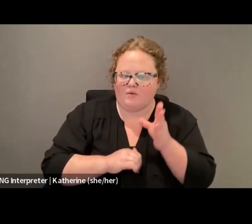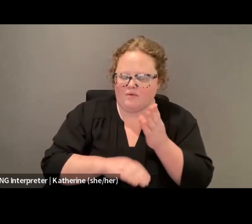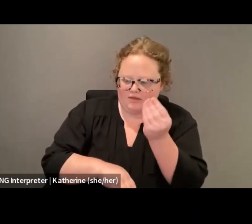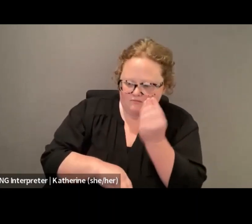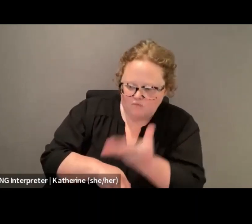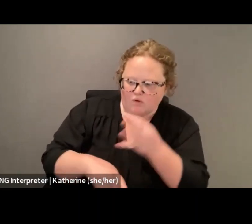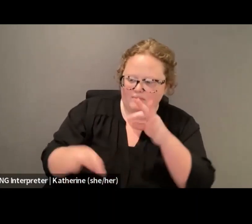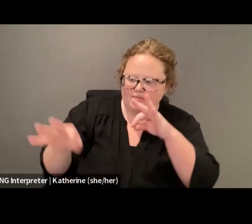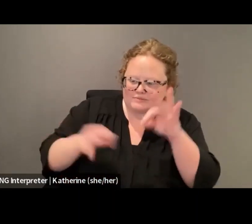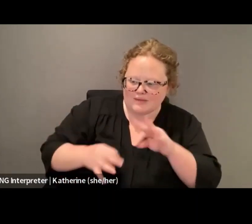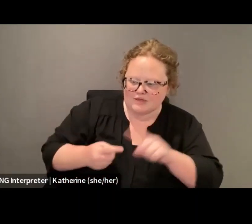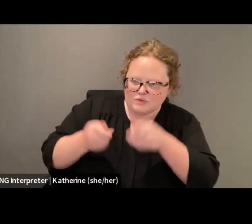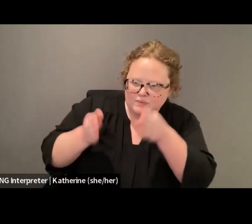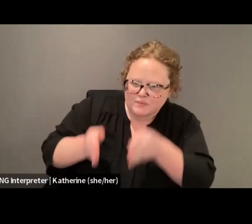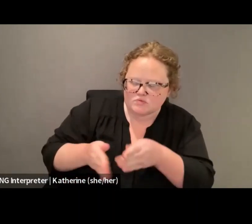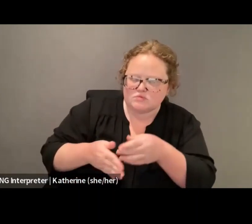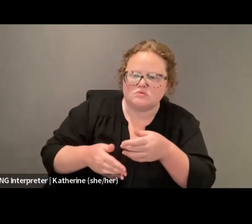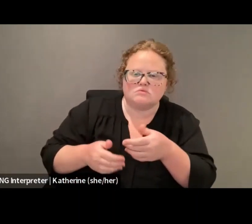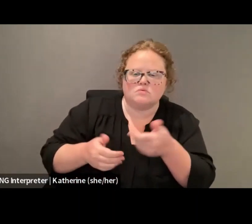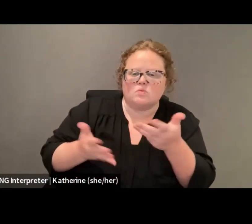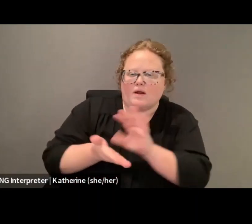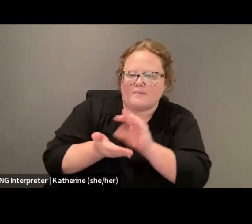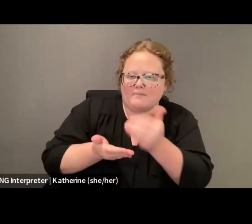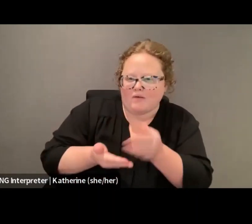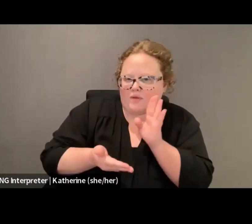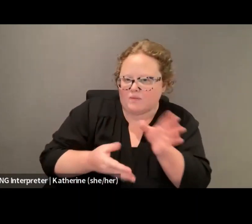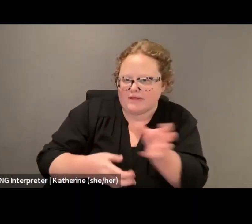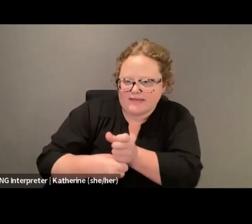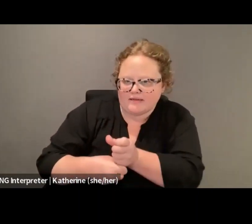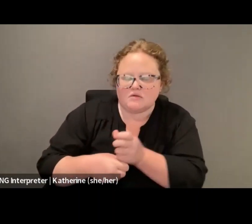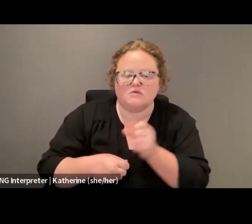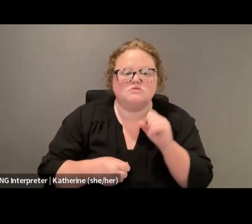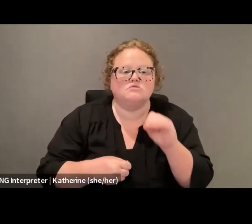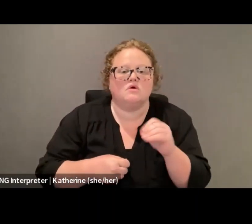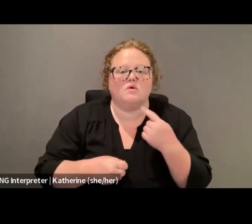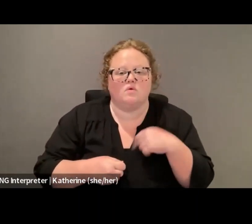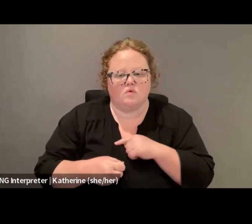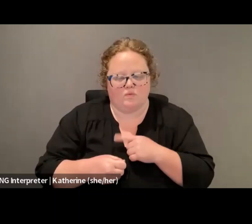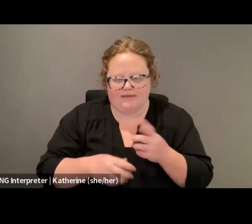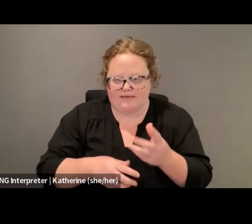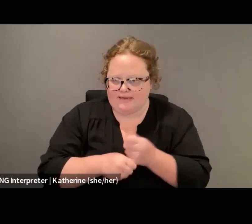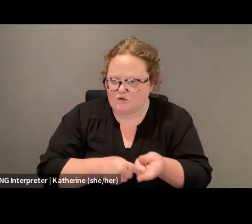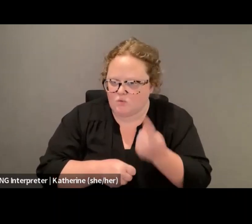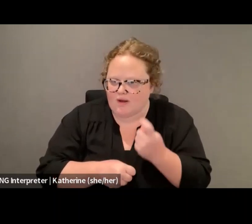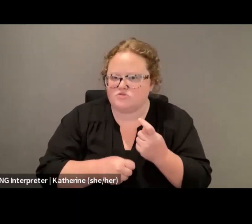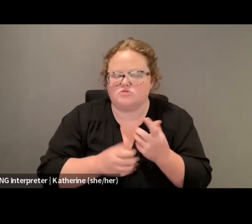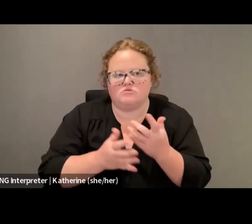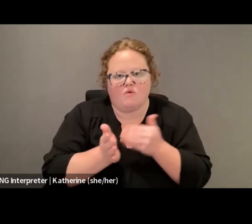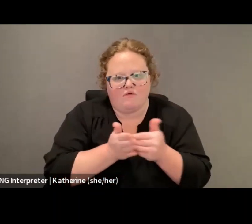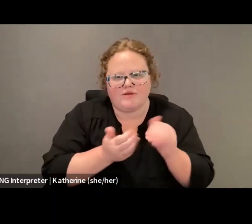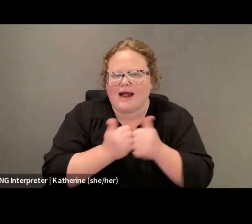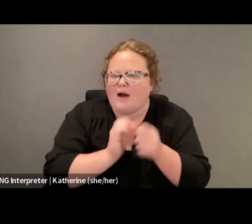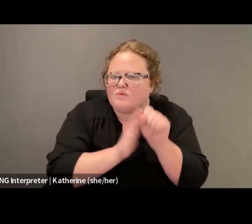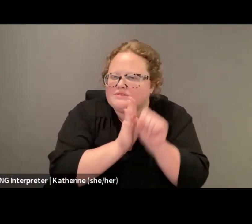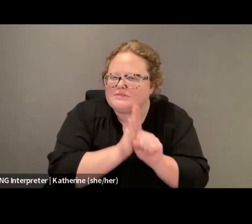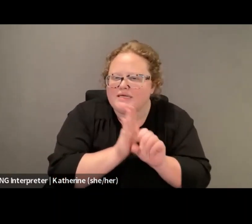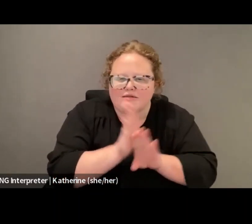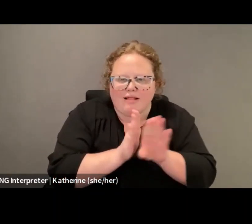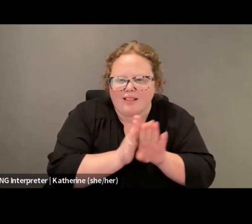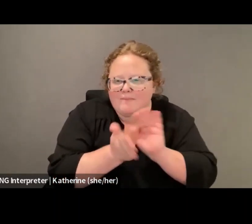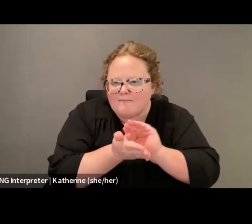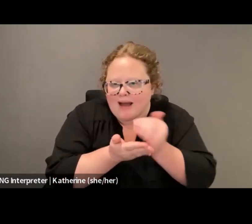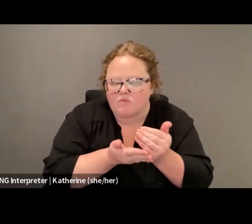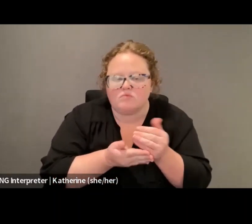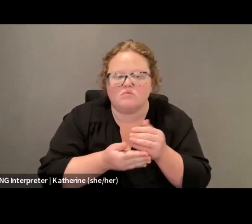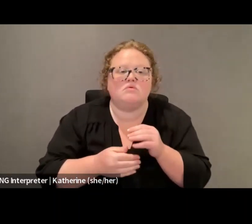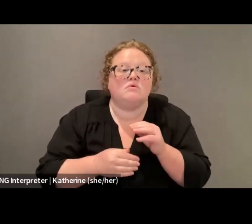So this is a question we get a lot, is how do states develop budget amounts? And I always say this is the section of the waiver you need to look